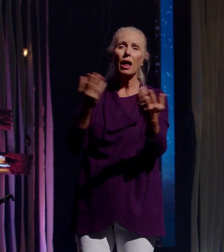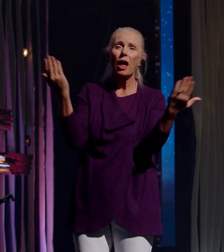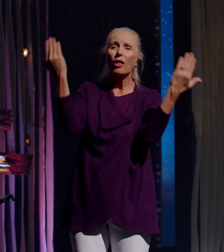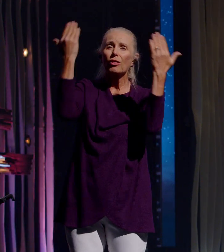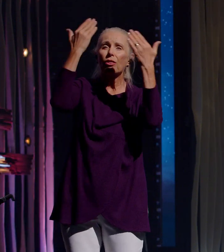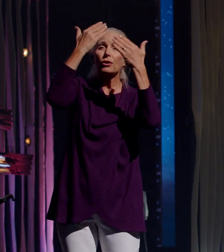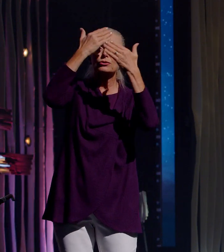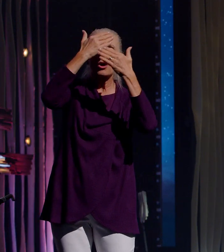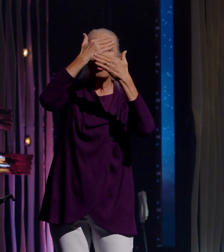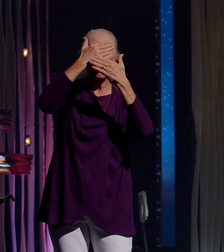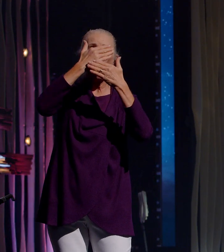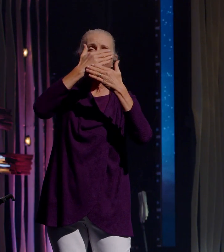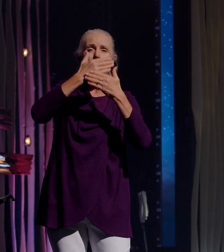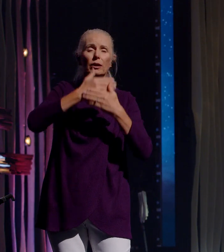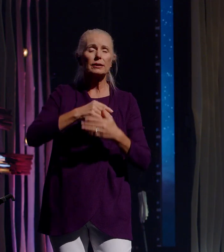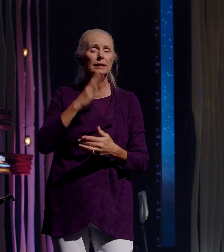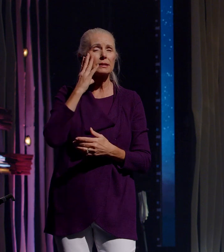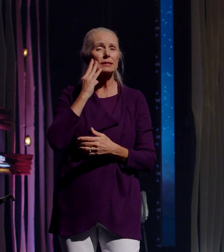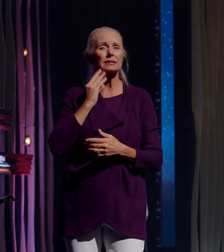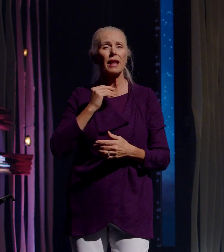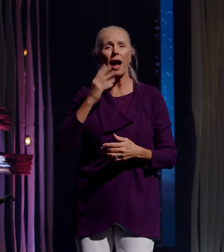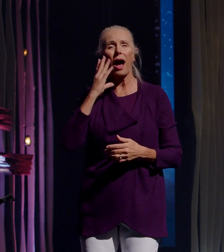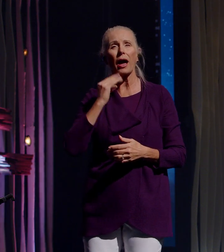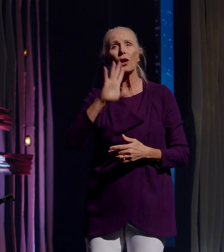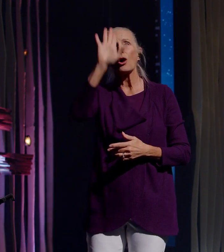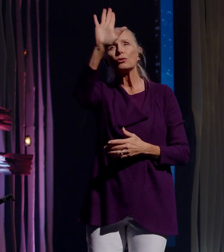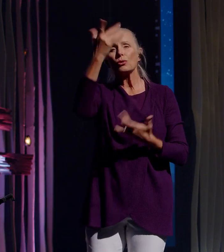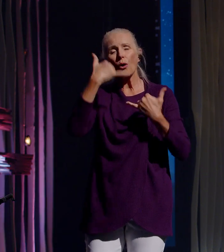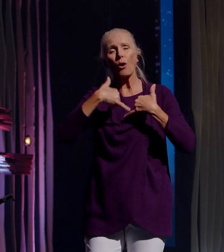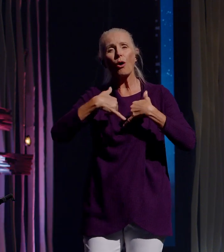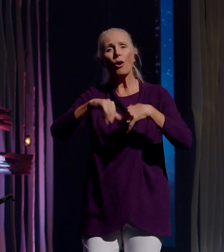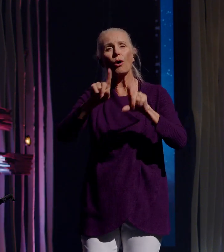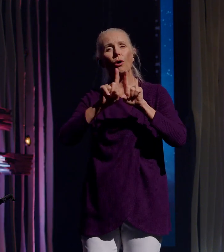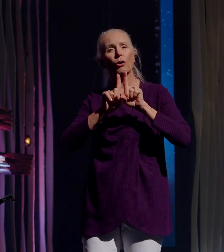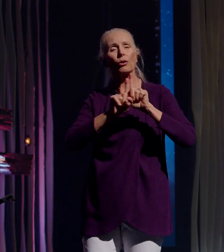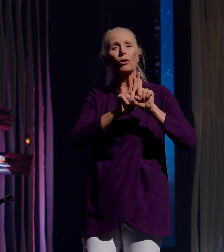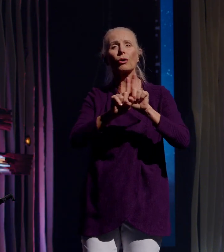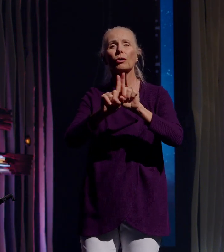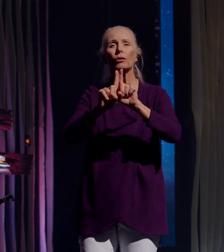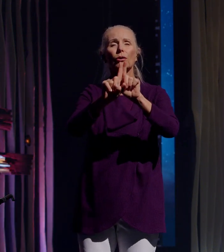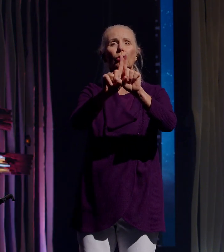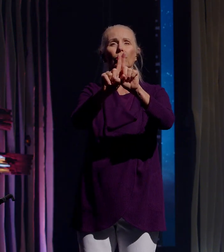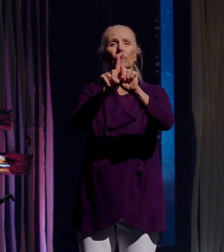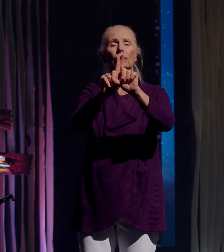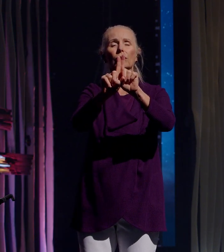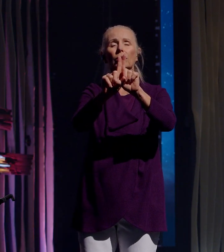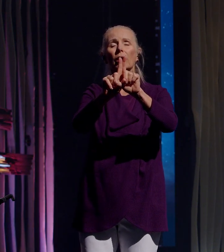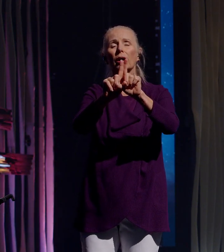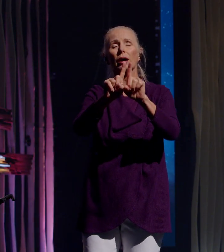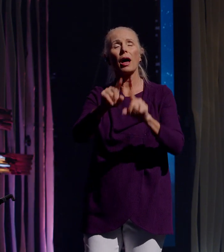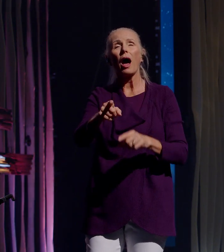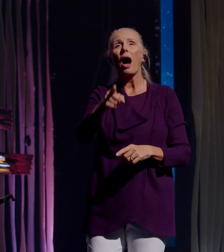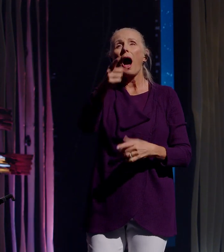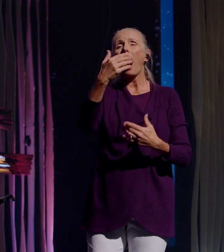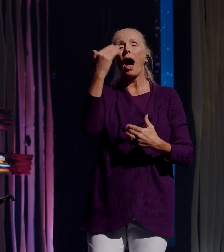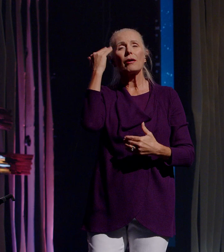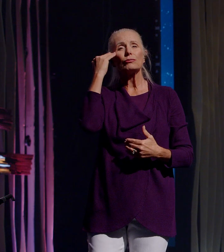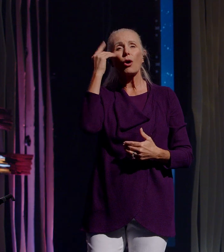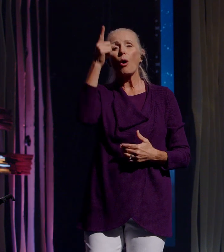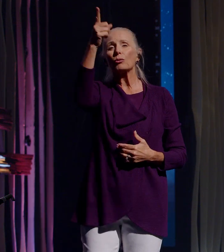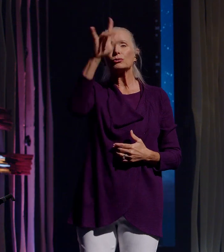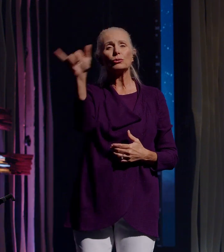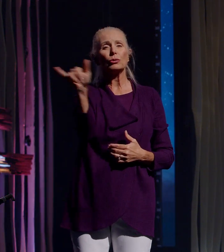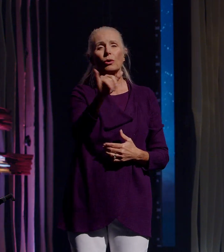darkest night. You are close like no other. I love it. I know you as